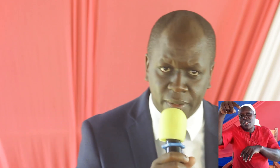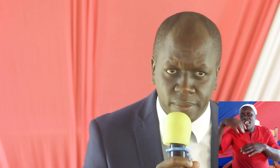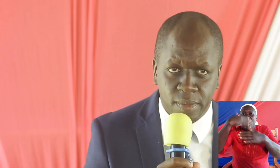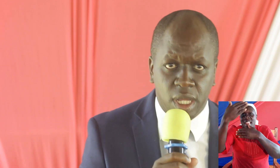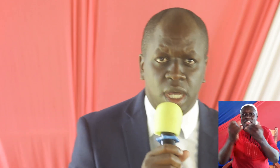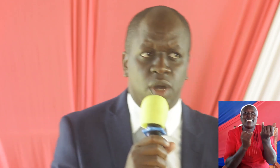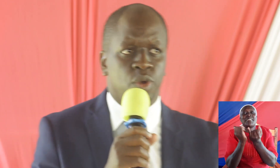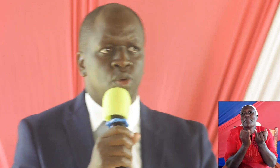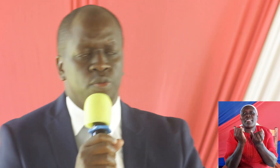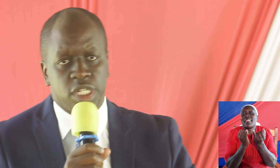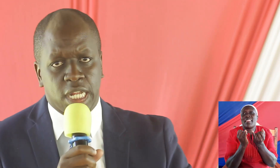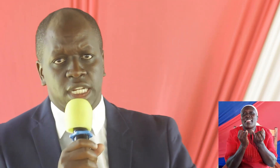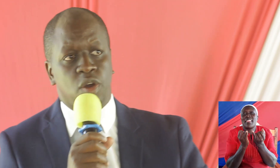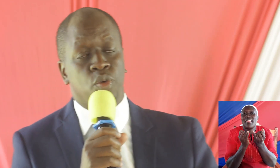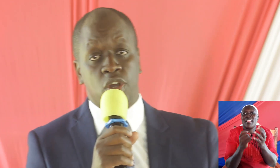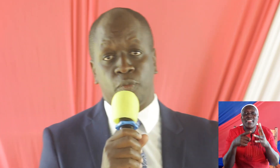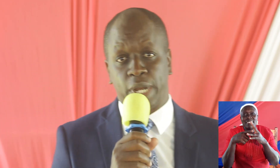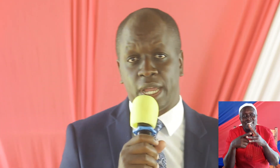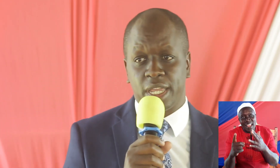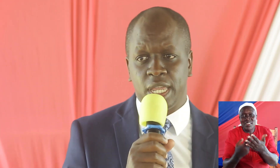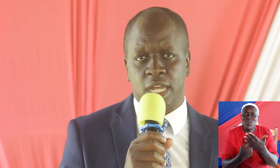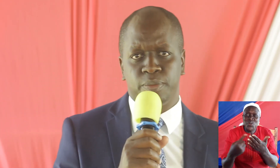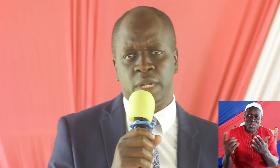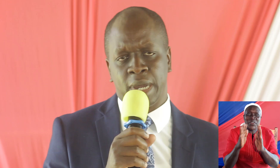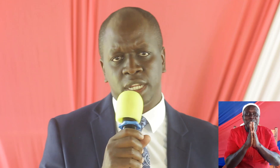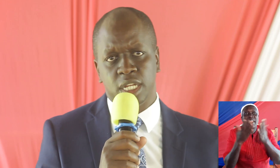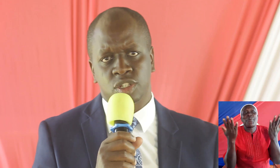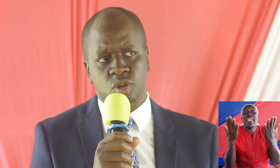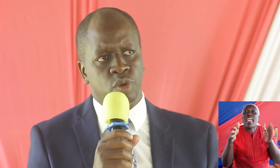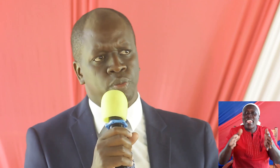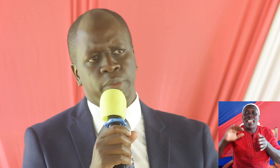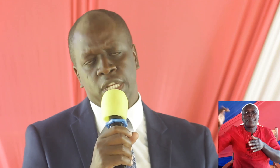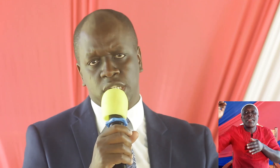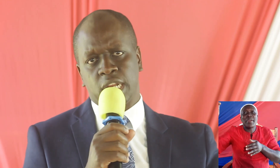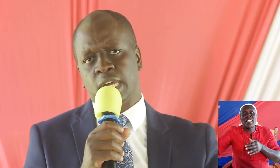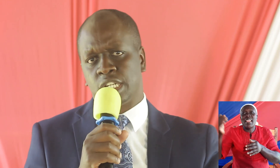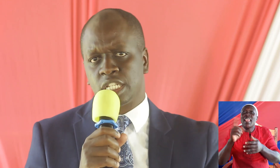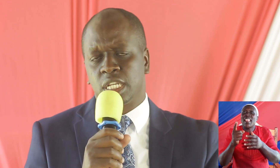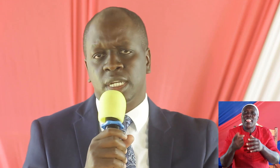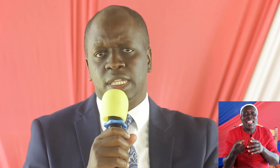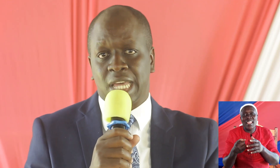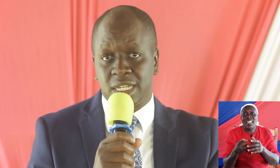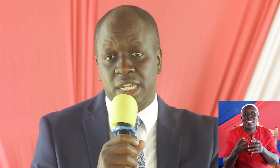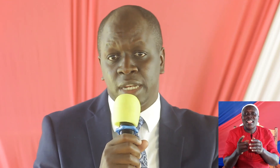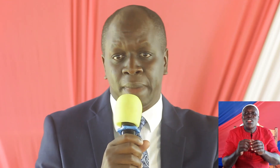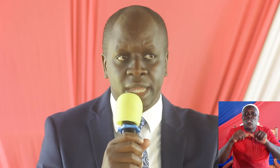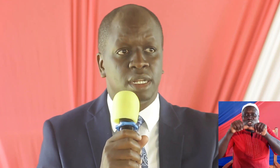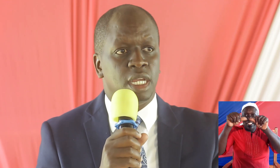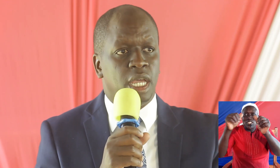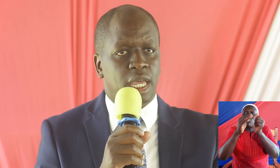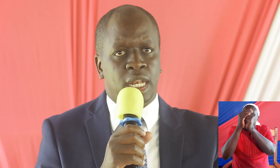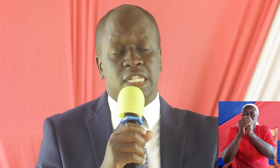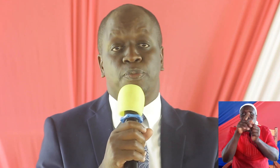Next Sabbath, we will be starting our week of prayer here at Milimani. And so we will be ministering, addressing that in